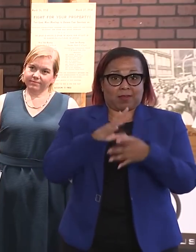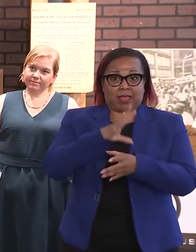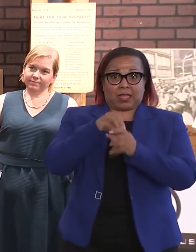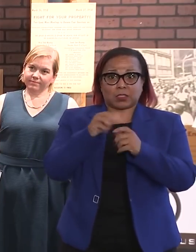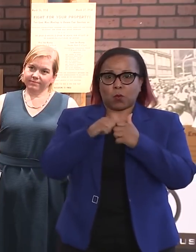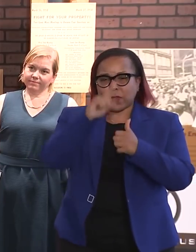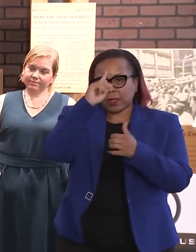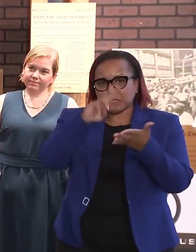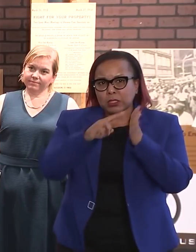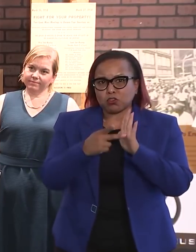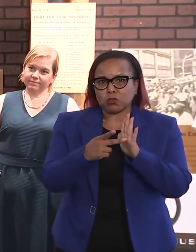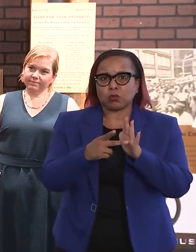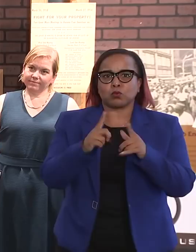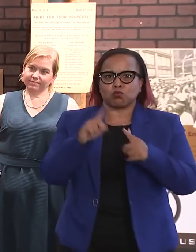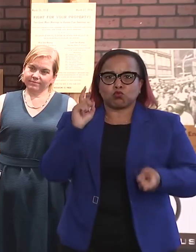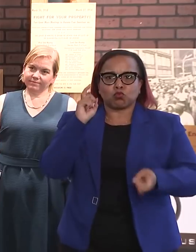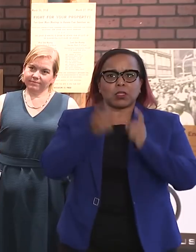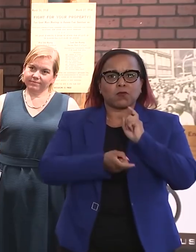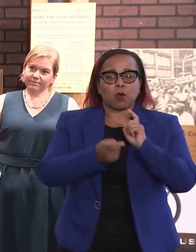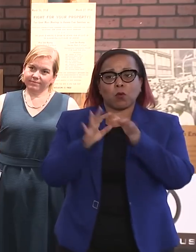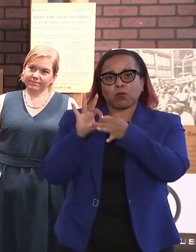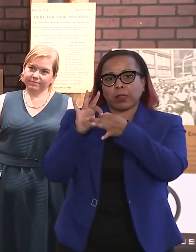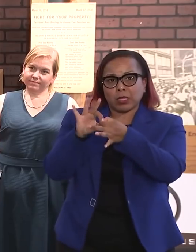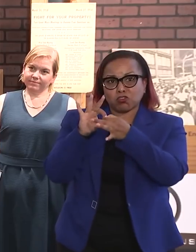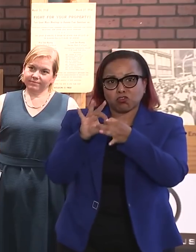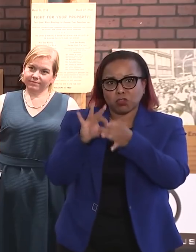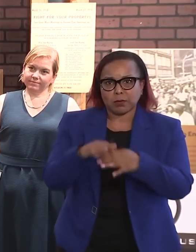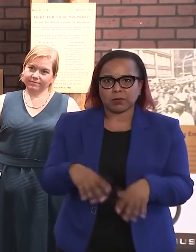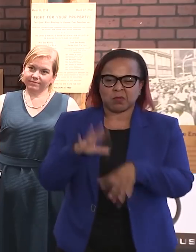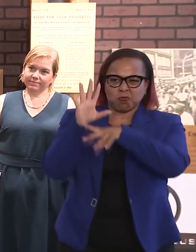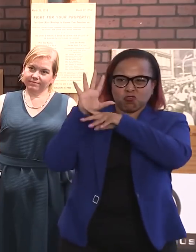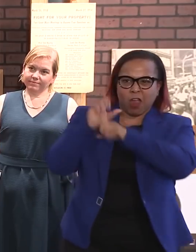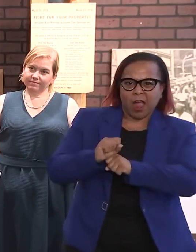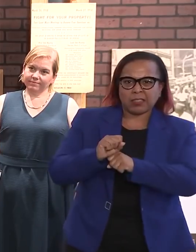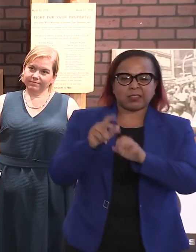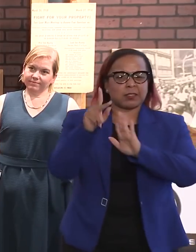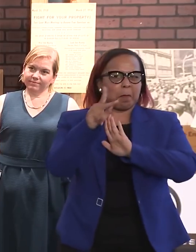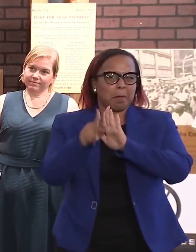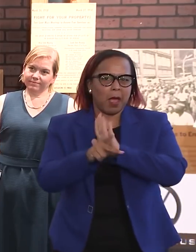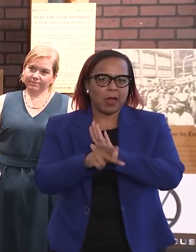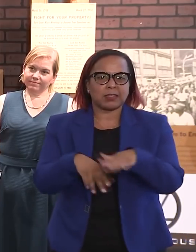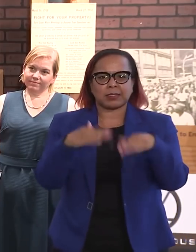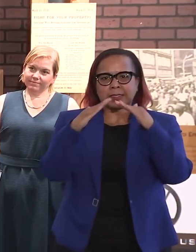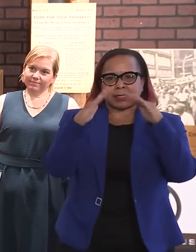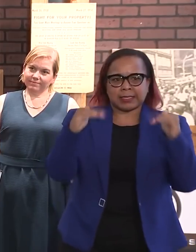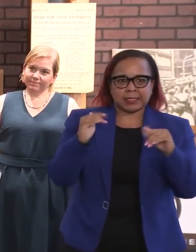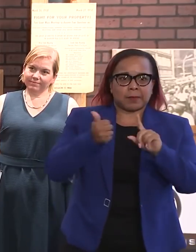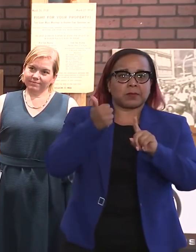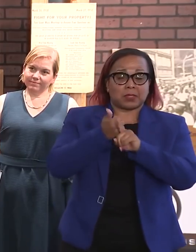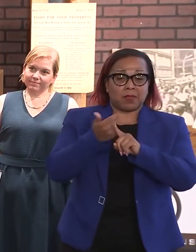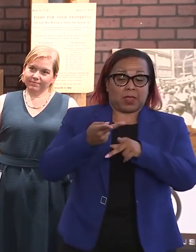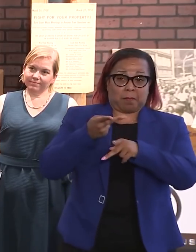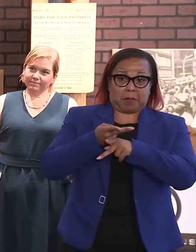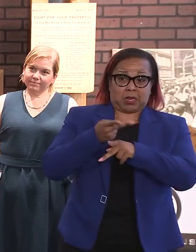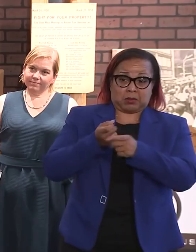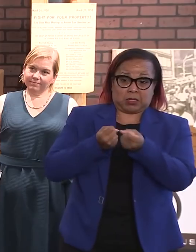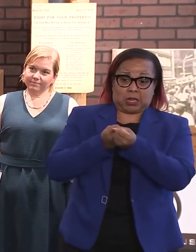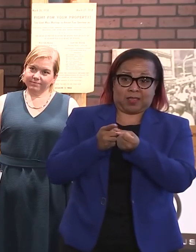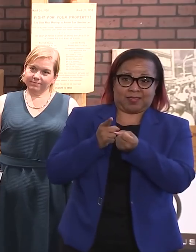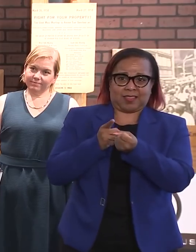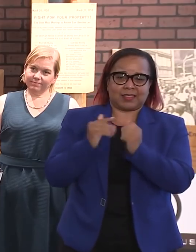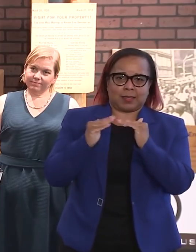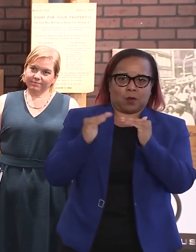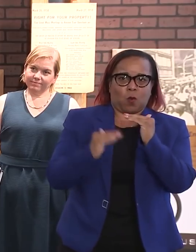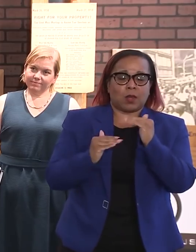with intention to transform relationships, practices, policies, and systems that maintain these